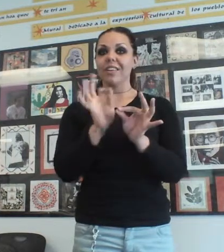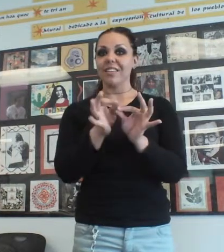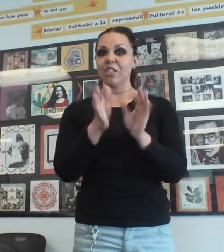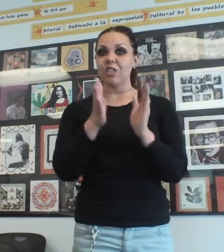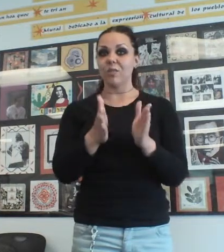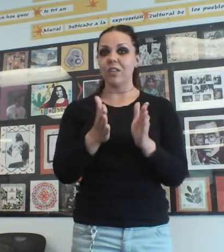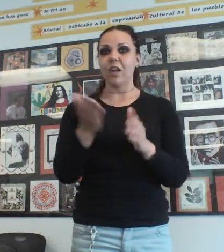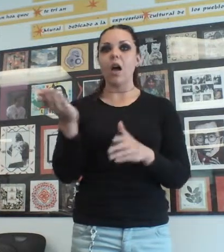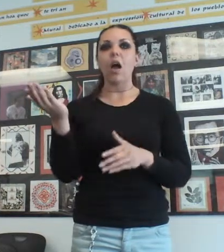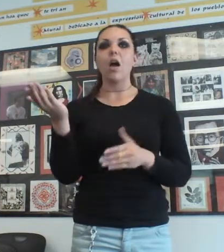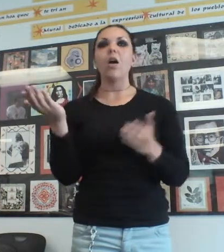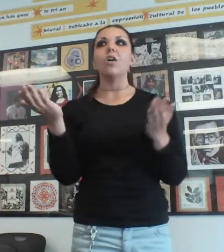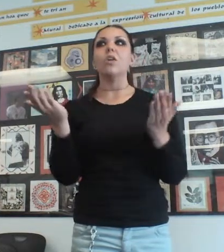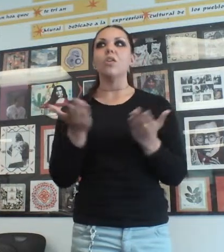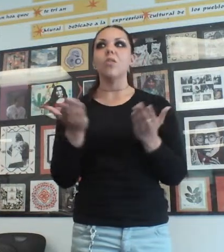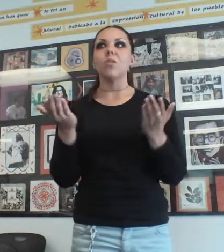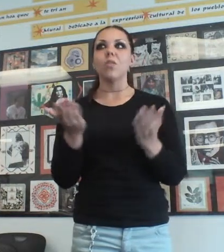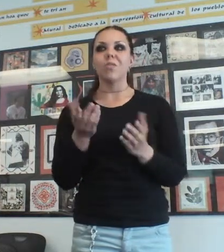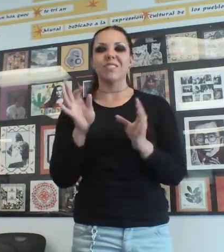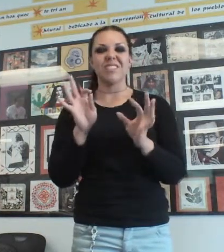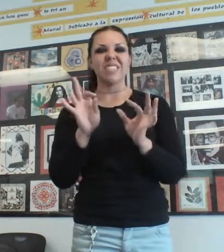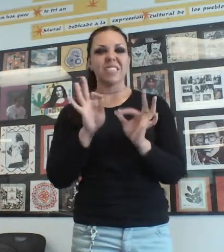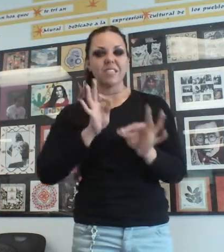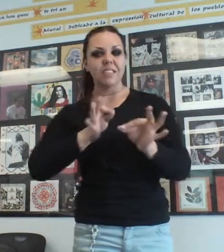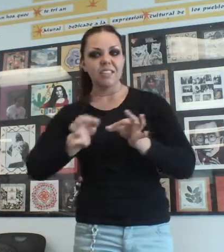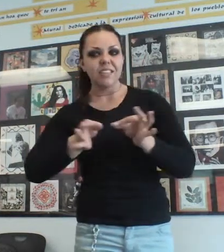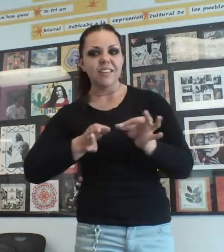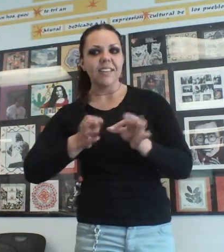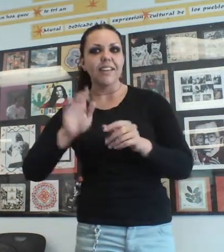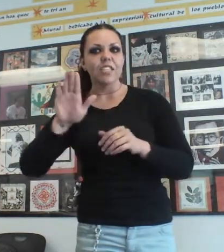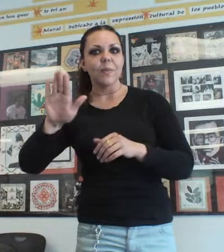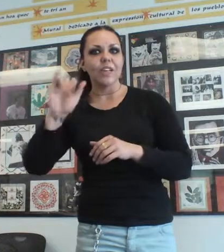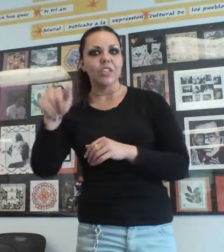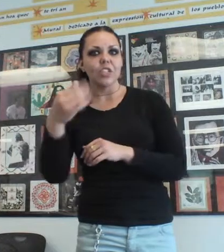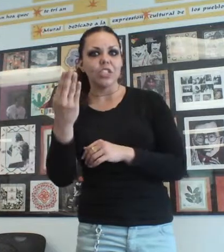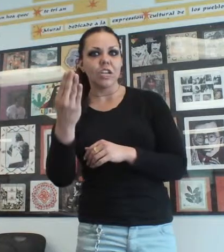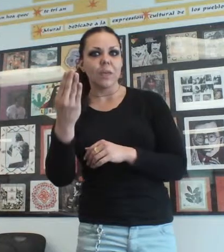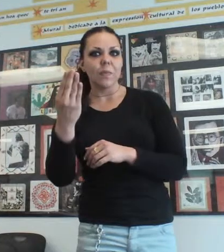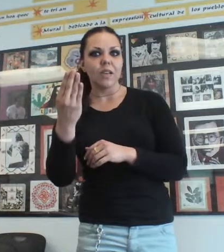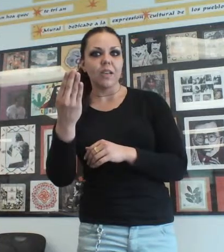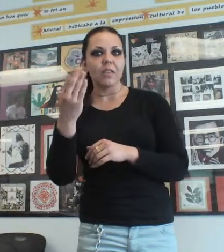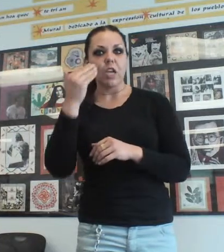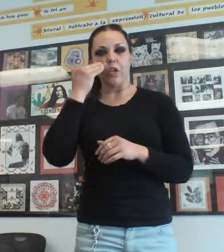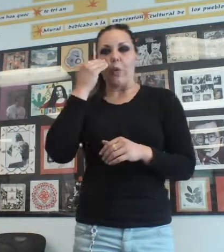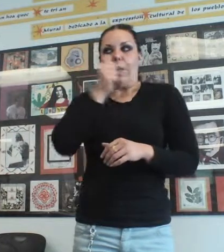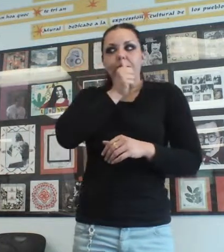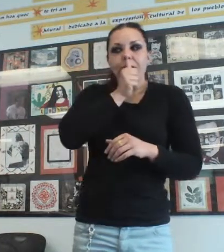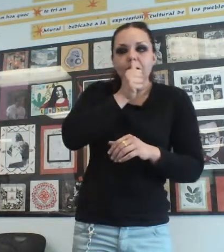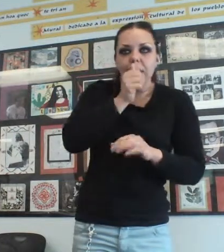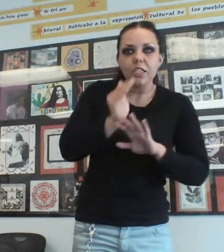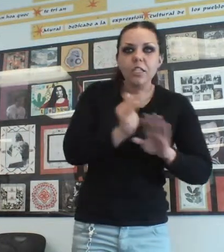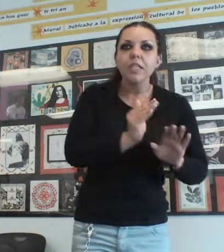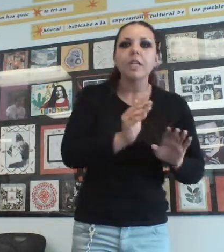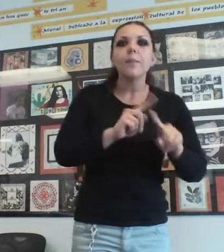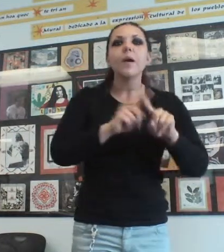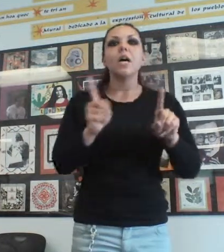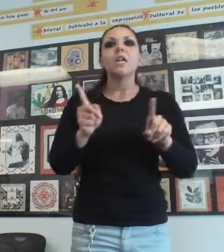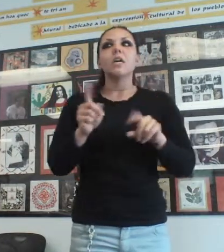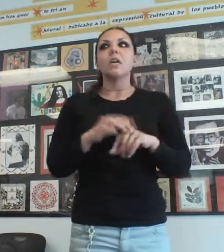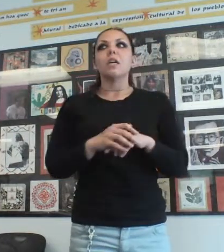job? We have this whole thing about confidentiality, right? But honestly, we can't remember it. I don't put any of that